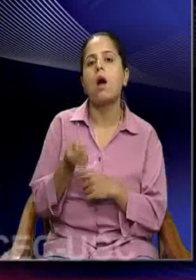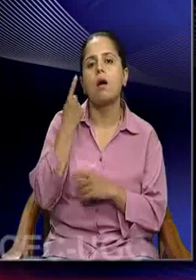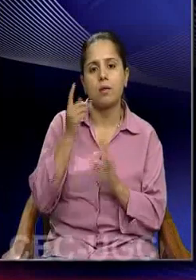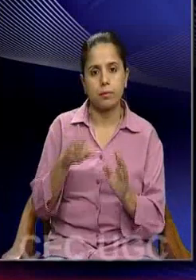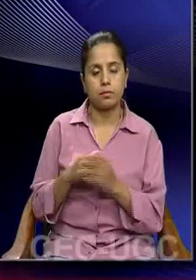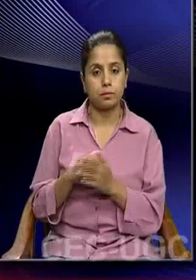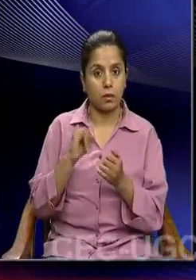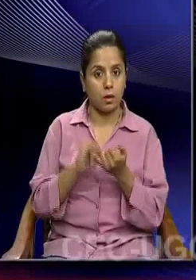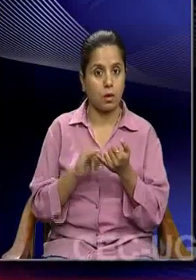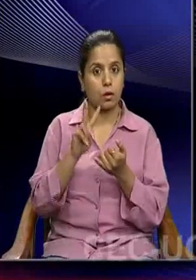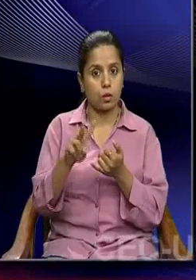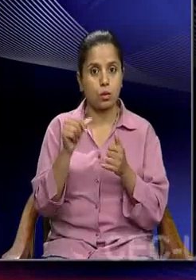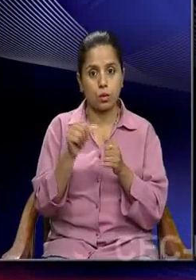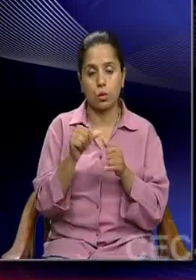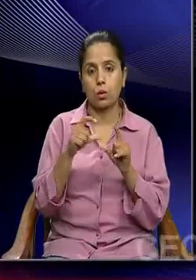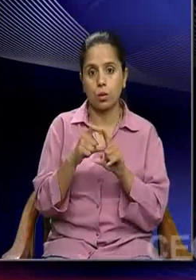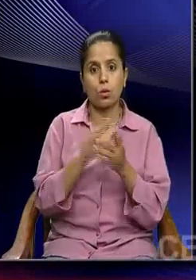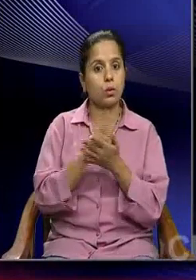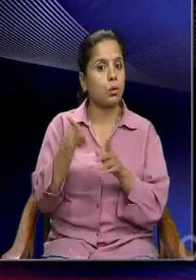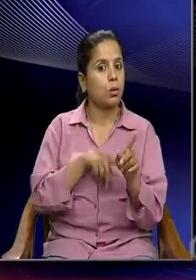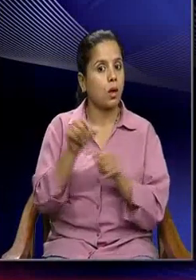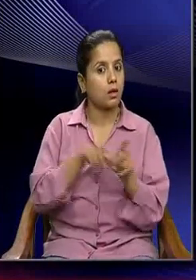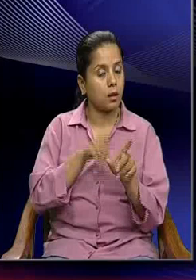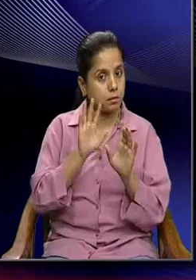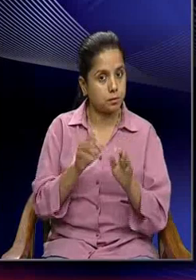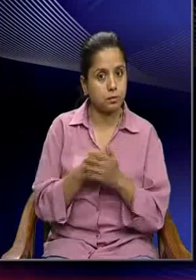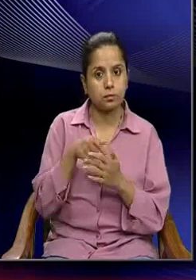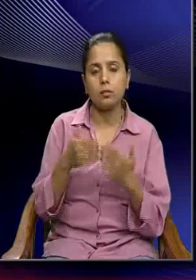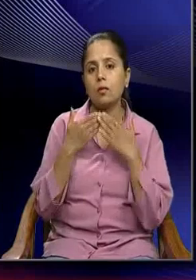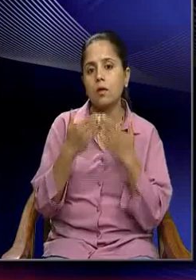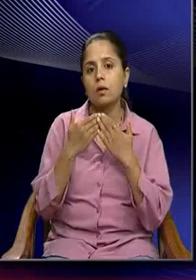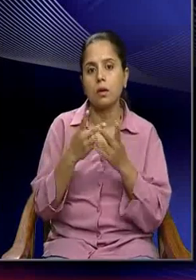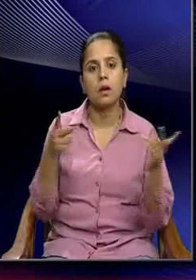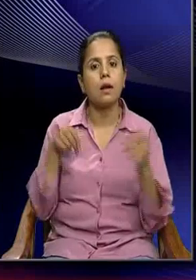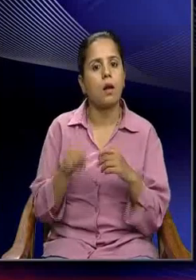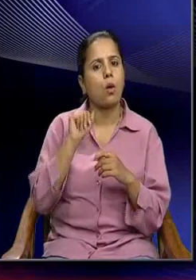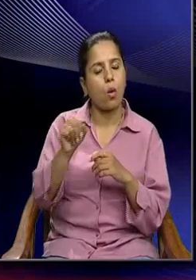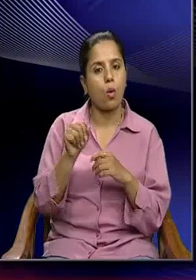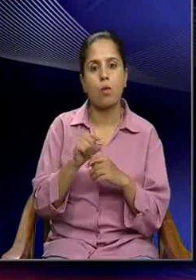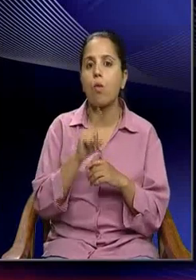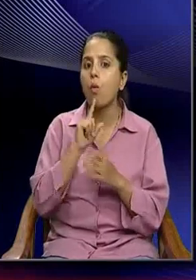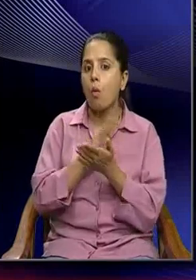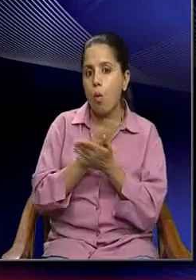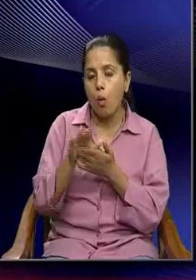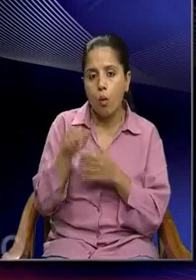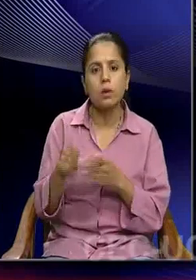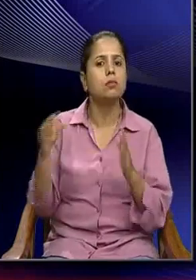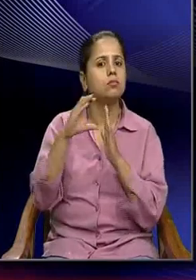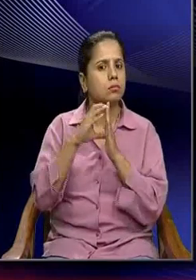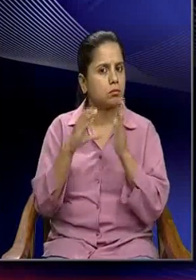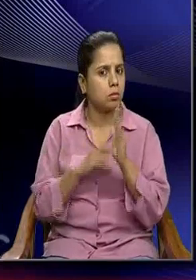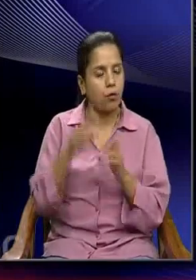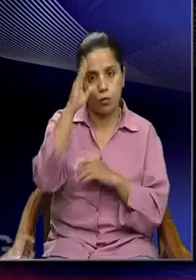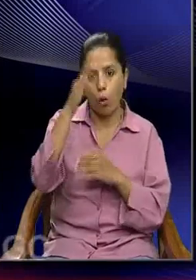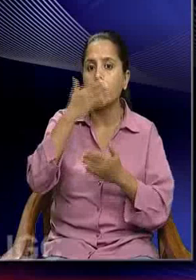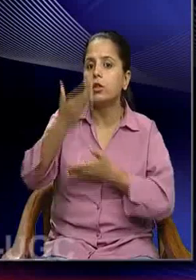So Swadhyaya also encompasses the study of sacred texts, philosophical teachings,